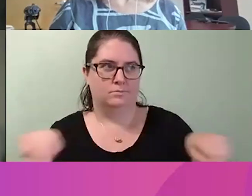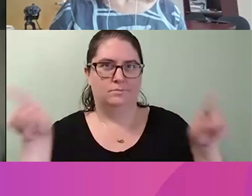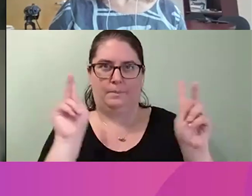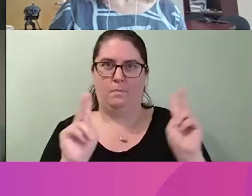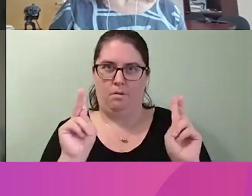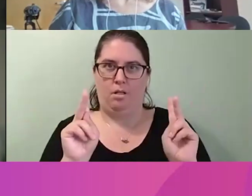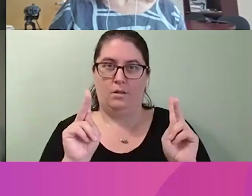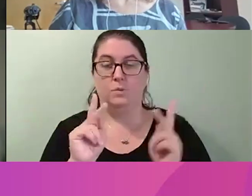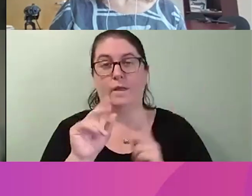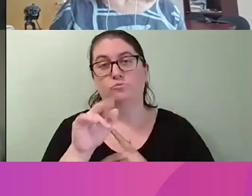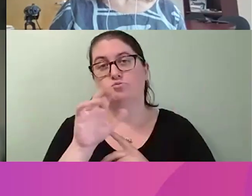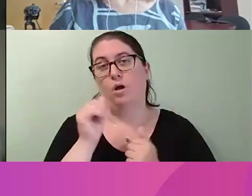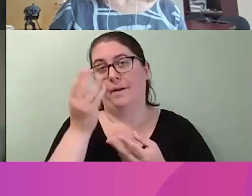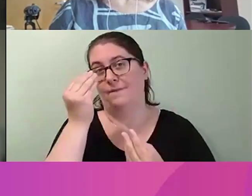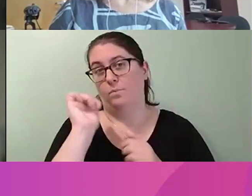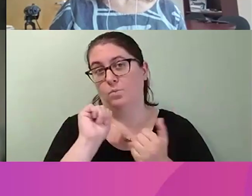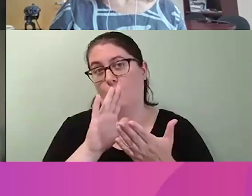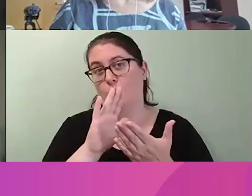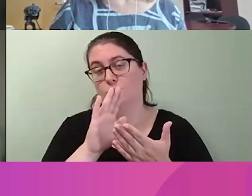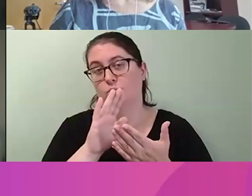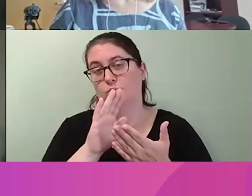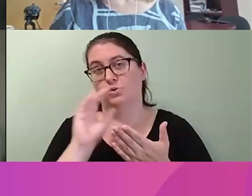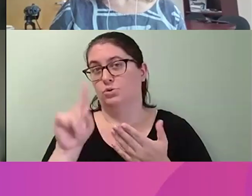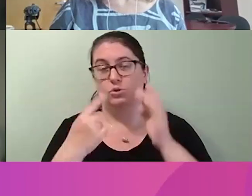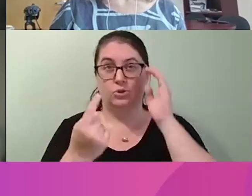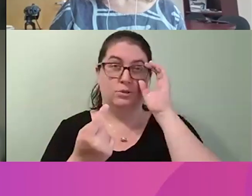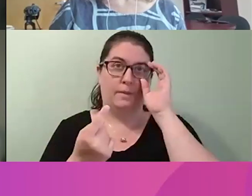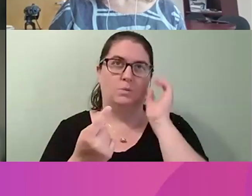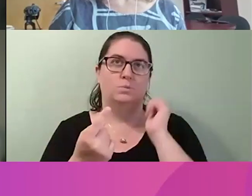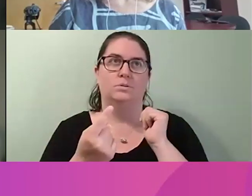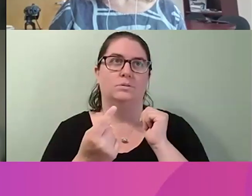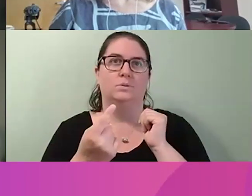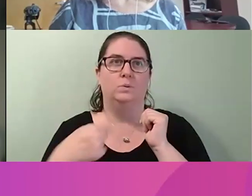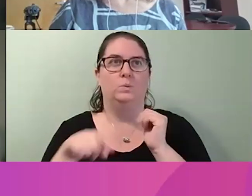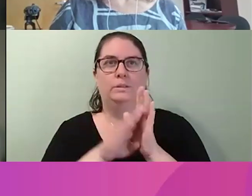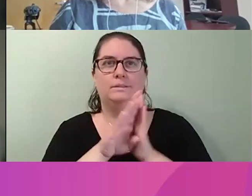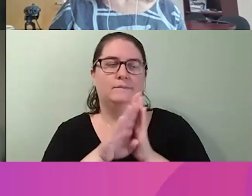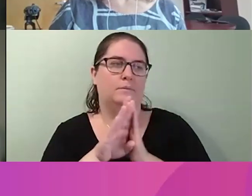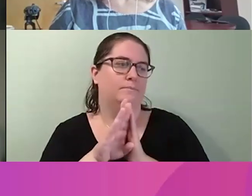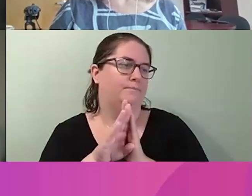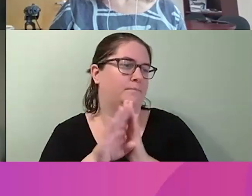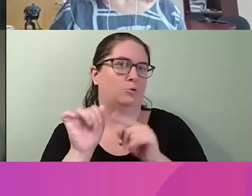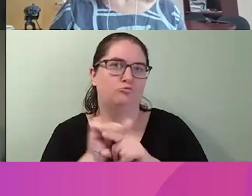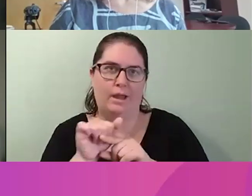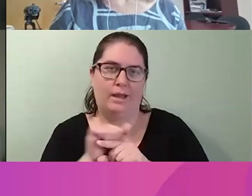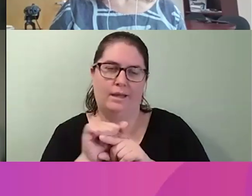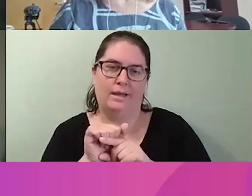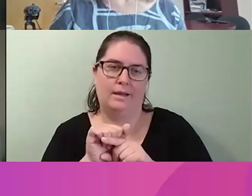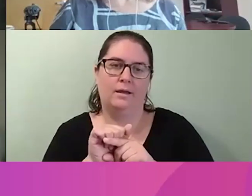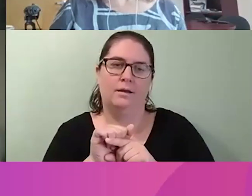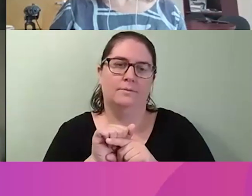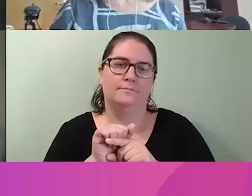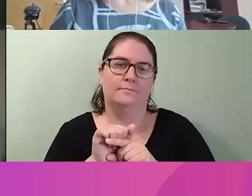the trauma-informed approach is not just about how we developed the training, but